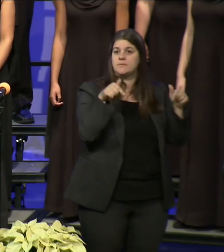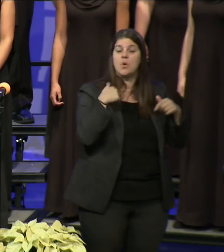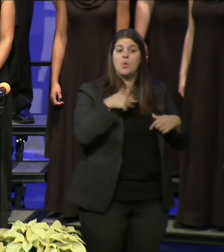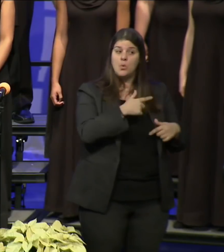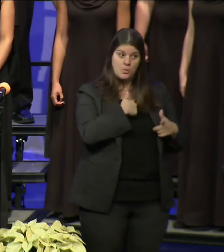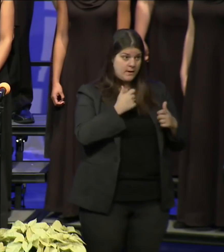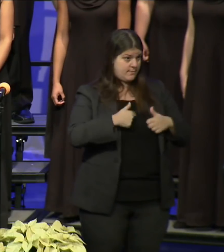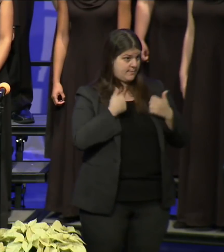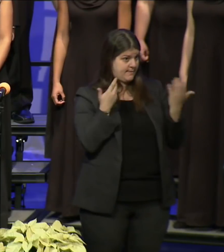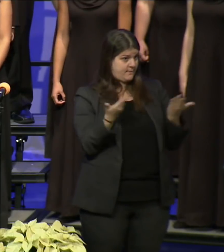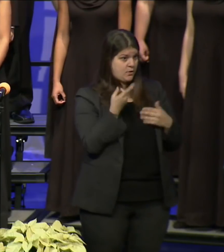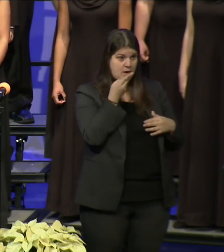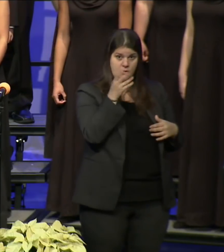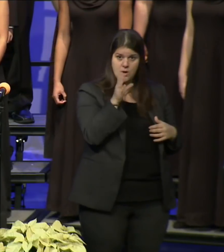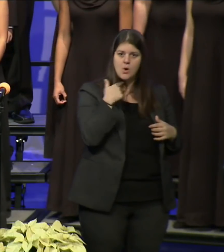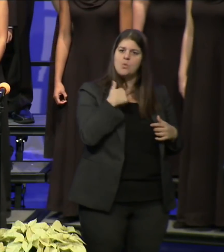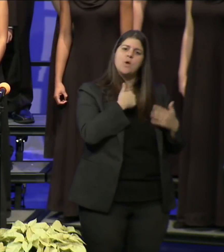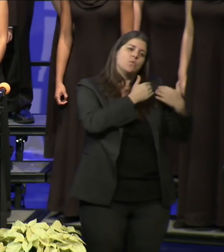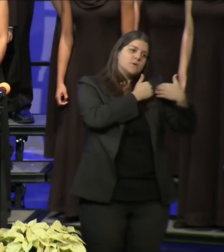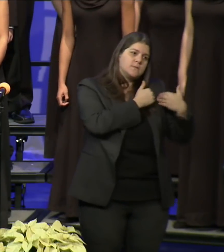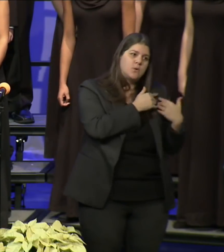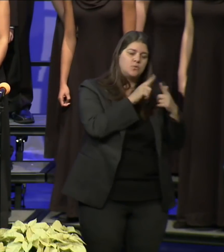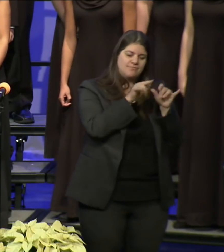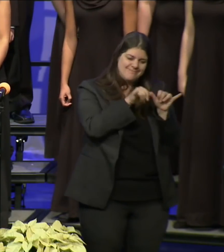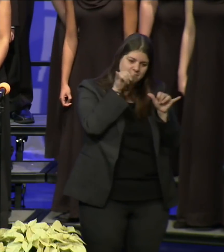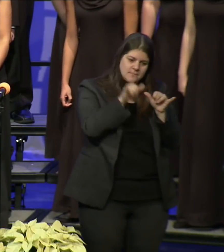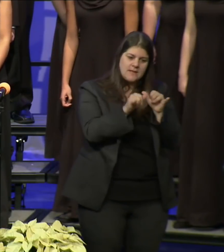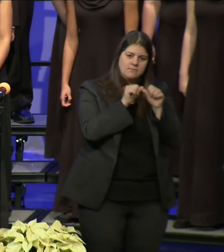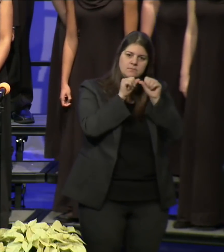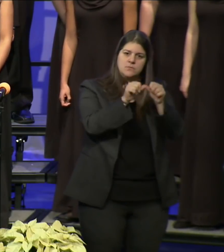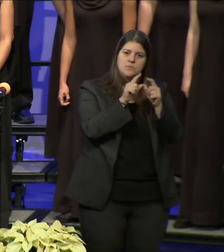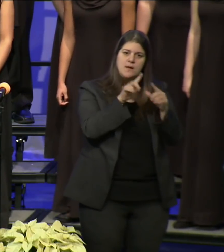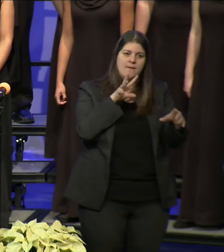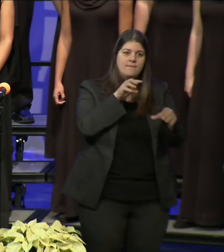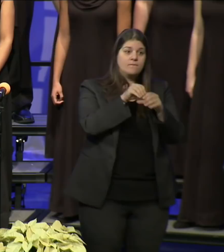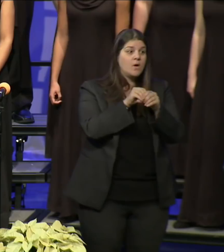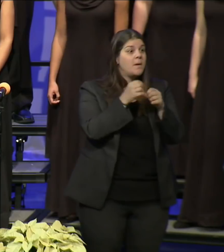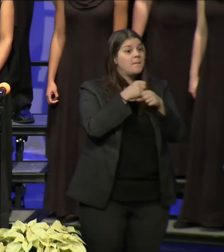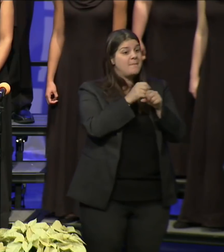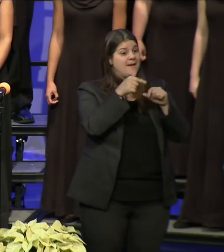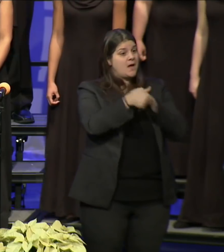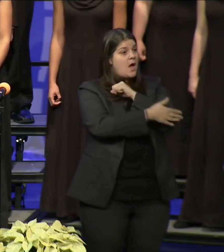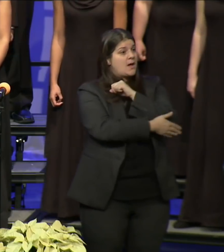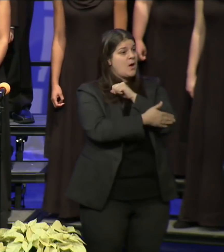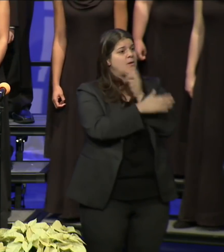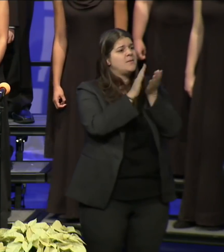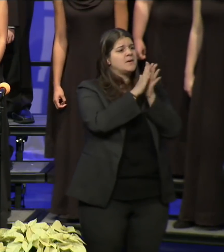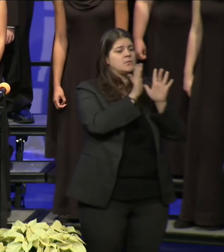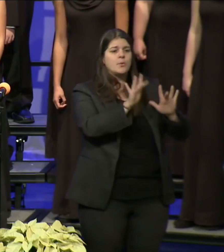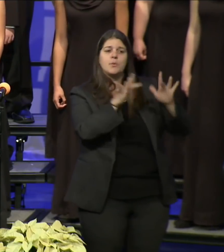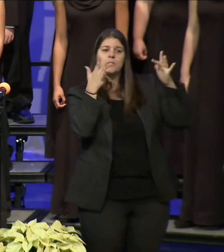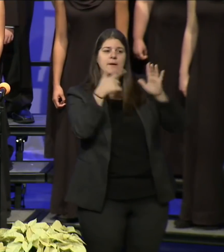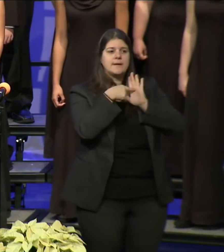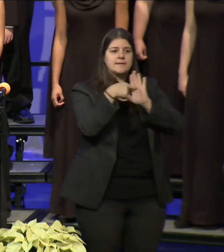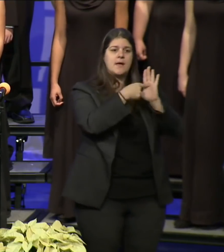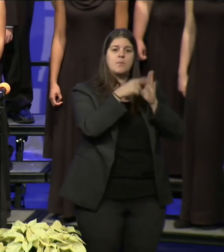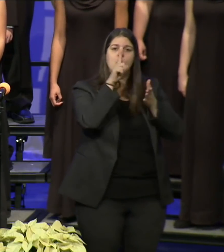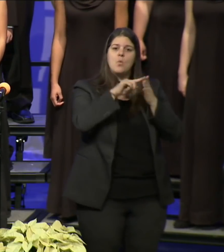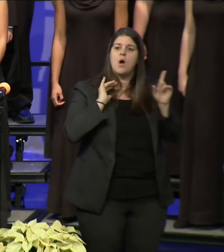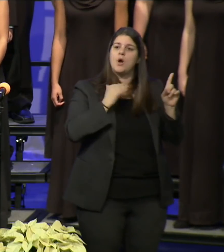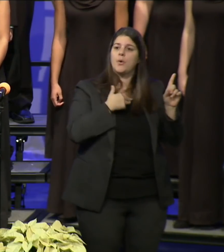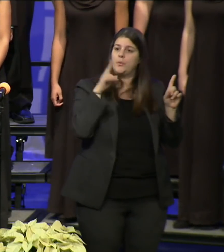a responsibility to stay involved and to make this county a shining example of what our country aspires to be.